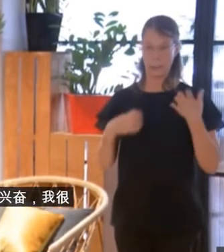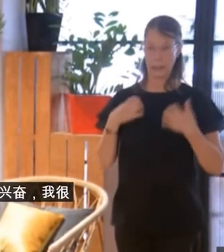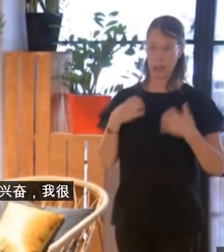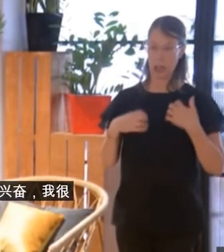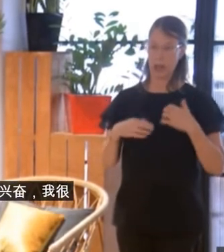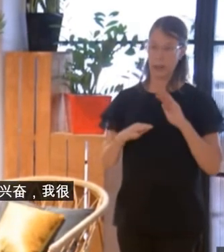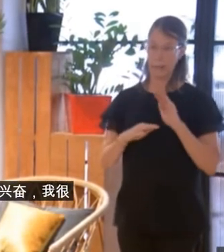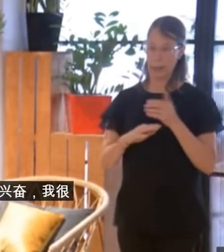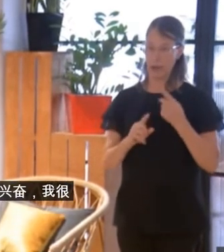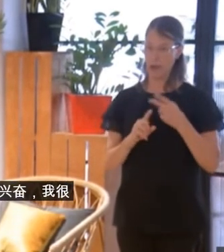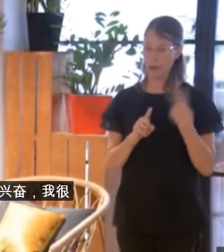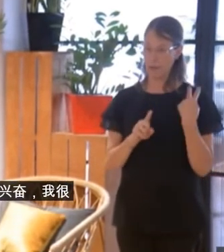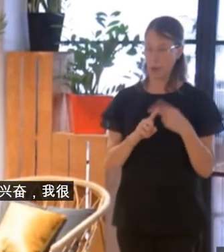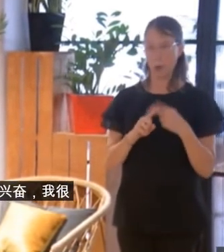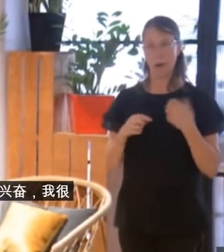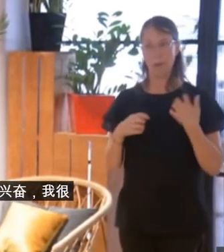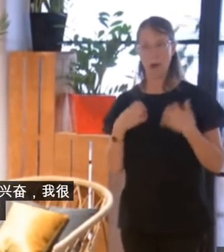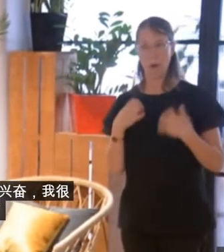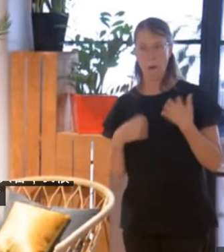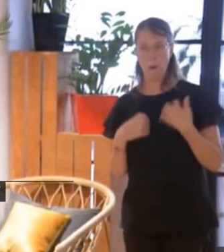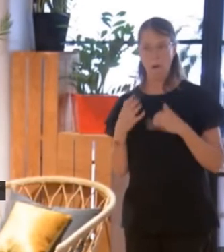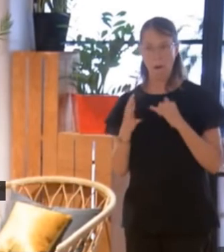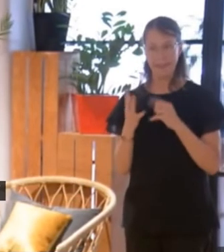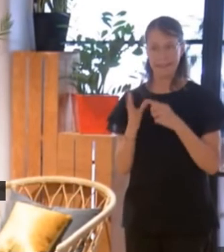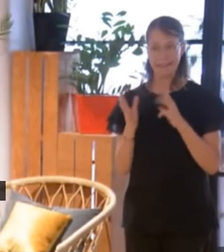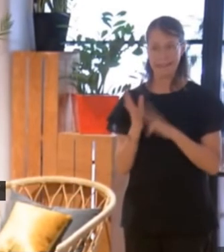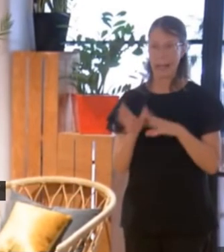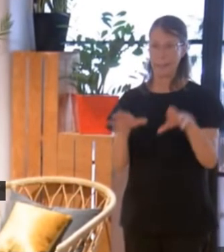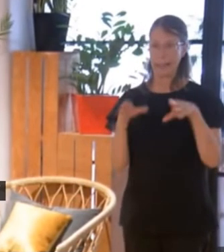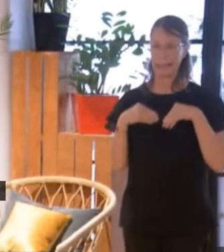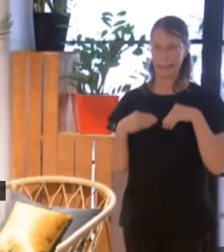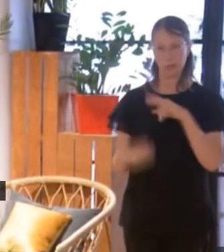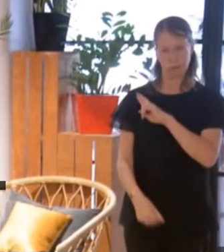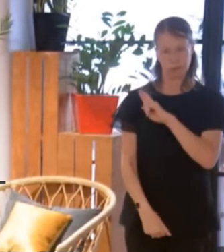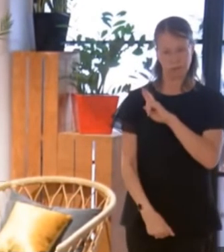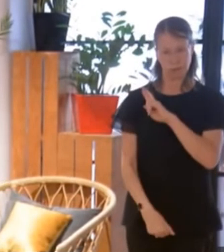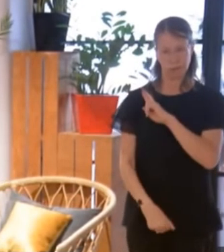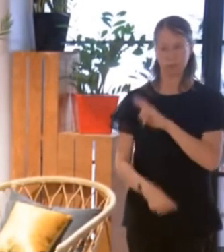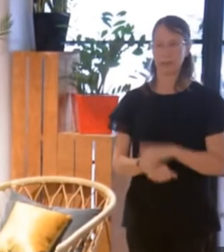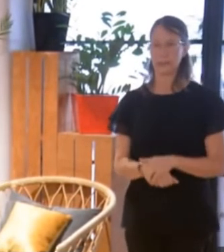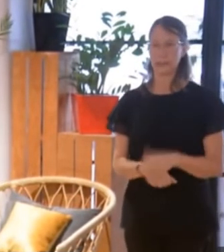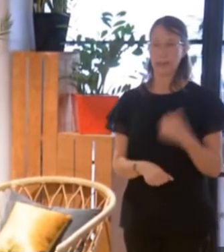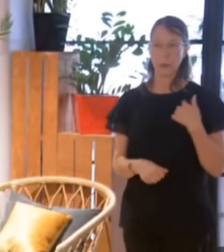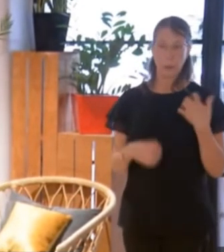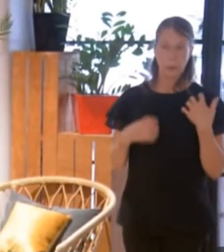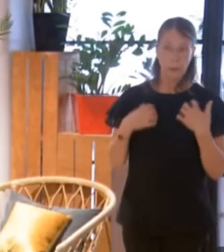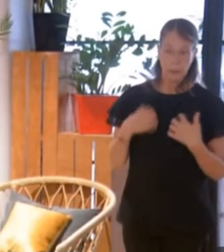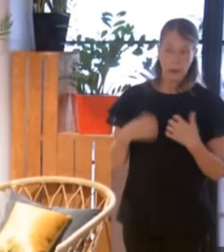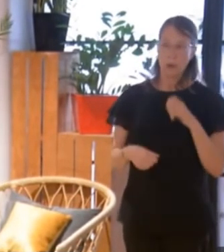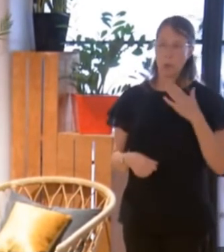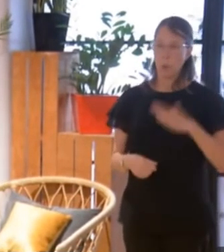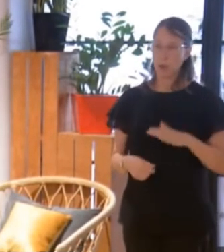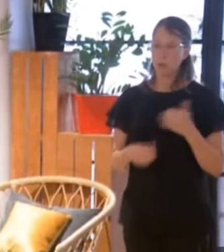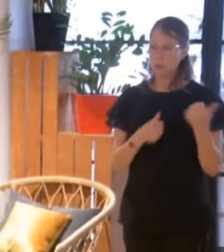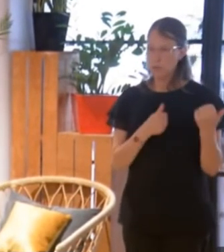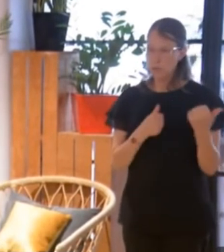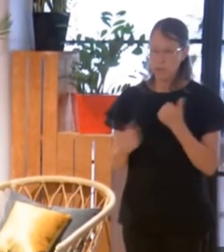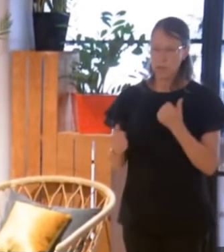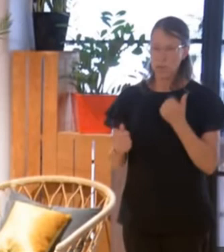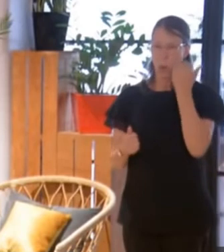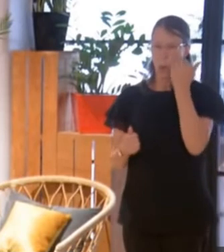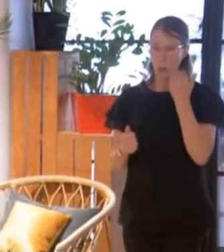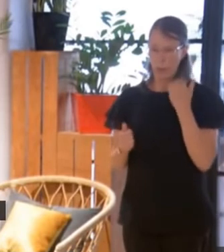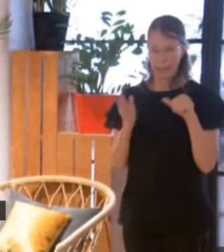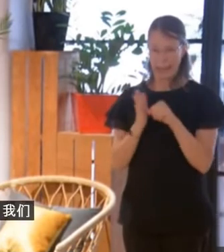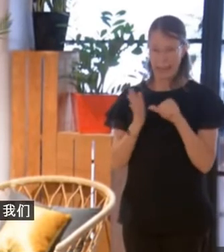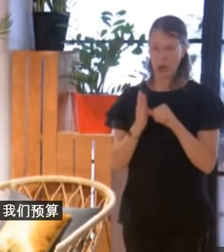I'm thrilled that Sam Mostyn has taken on this challenge, and I'm looking forward to delivering a comprehensive women's